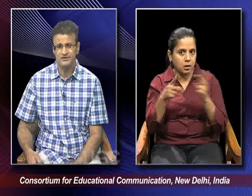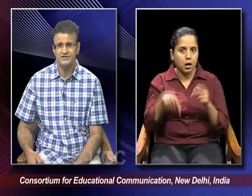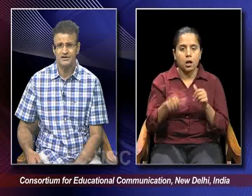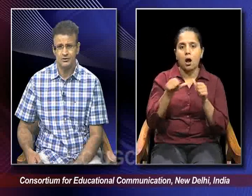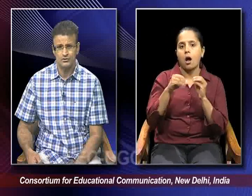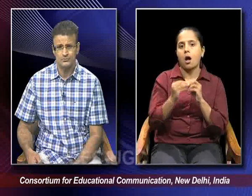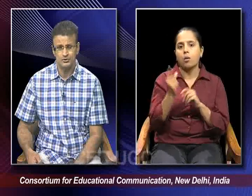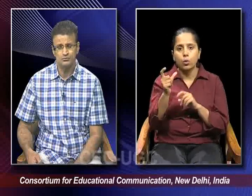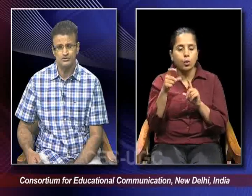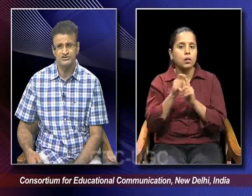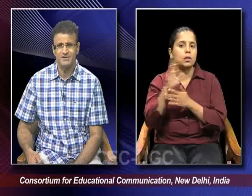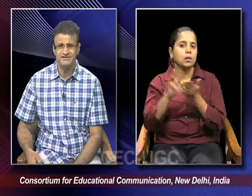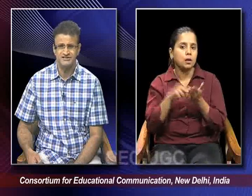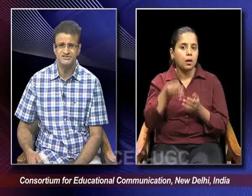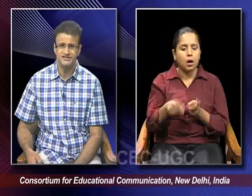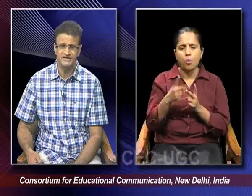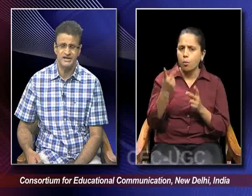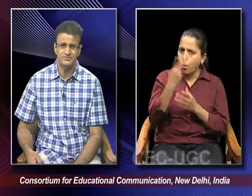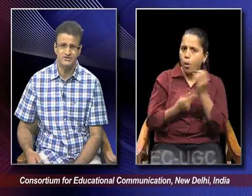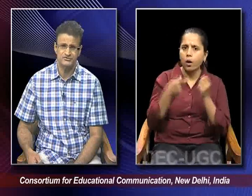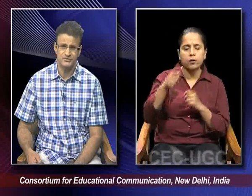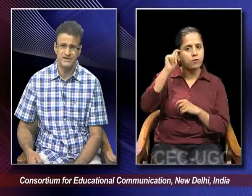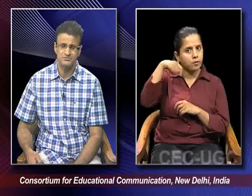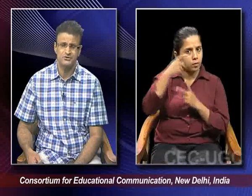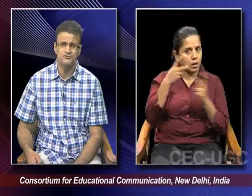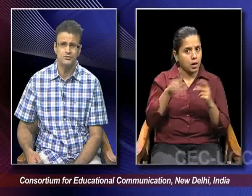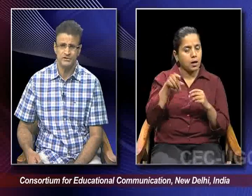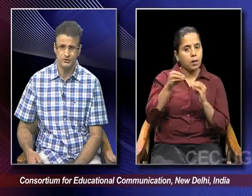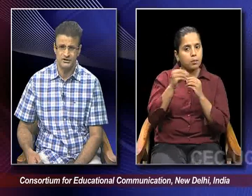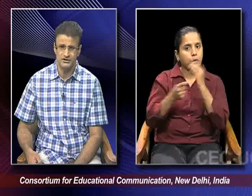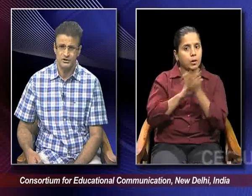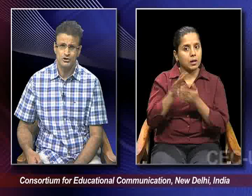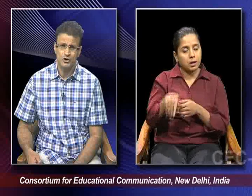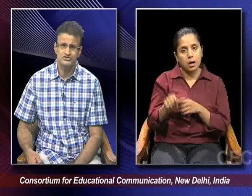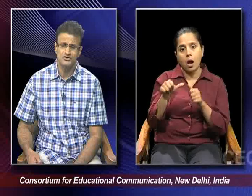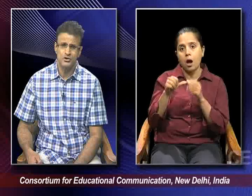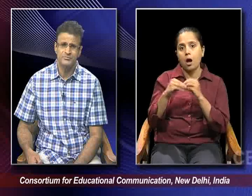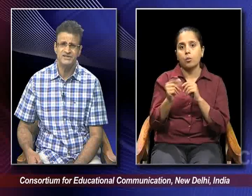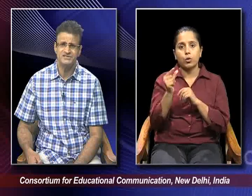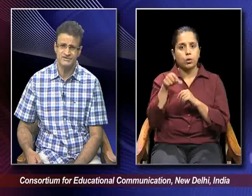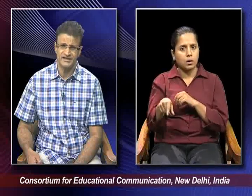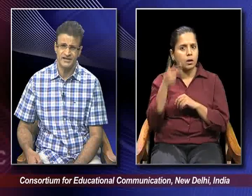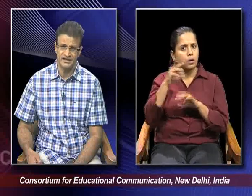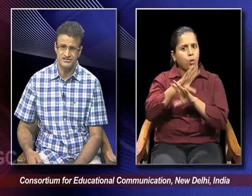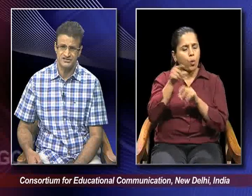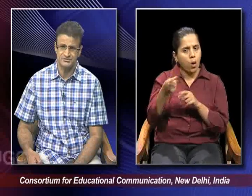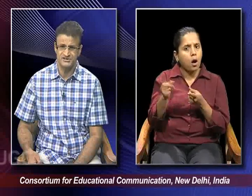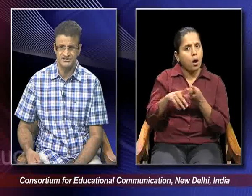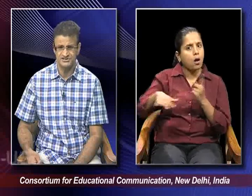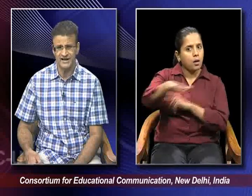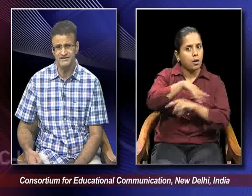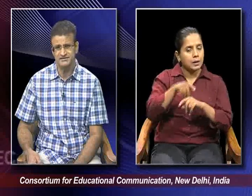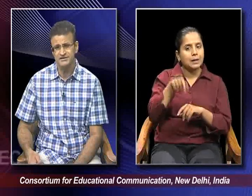Film India, both these magazines, they attacked British from that point of view, and Abhyuday launched a comprehensive attack against such